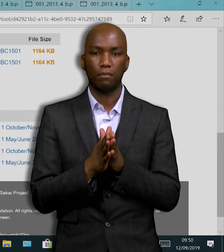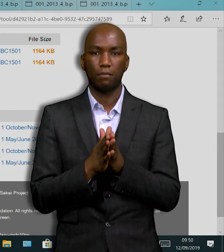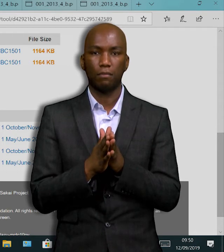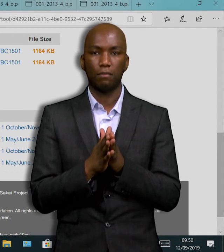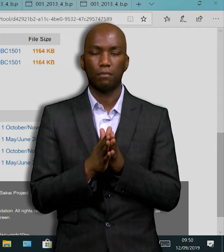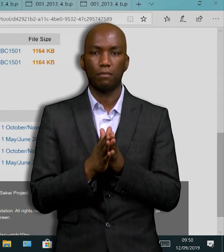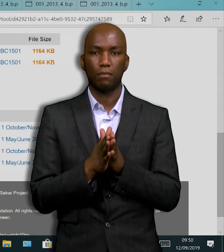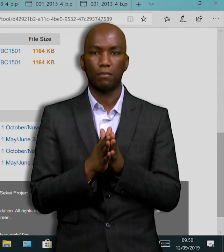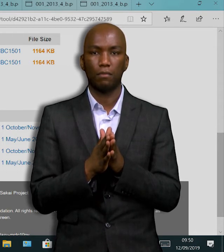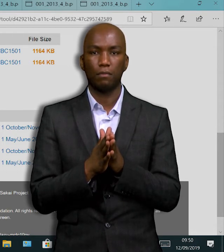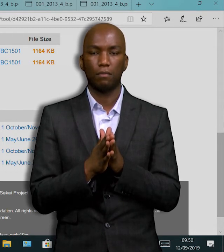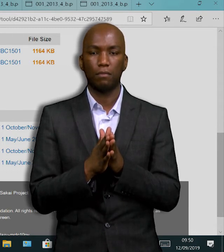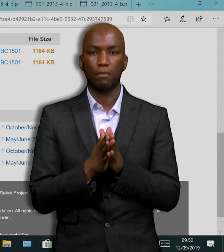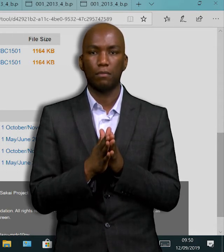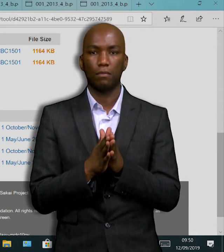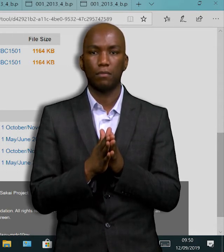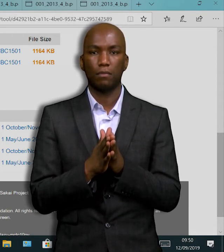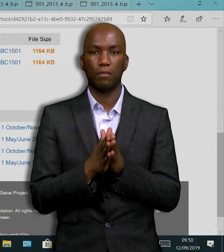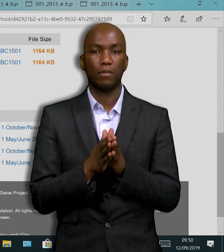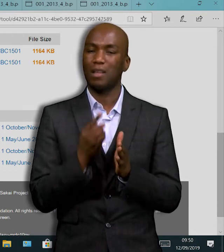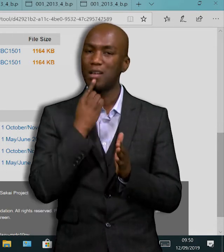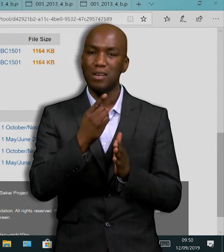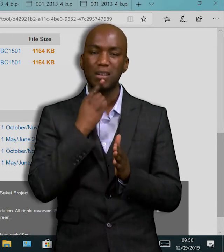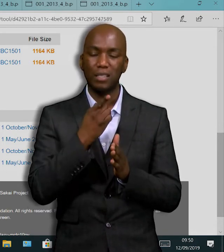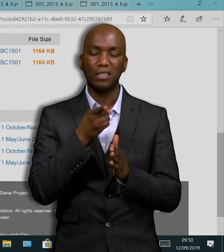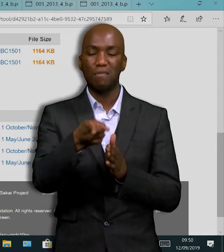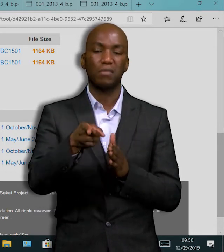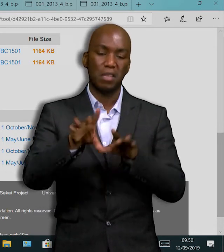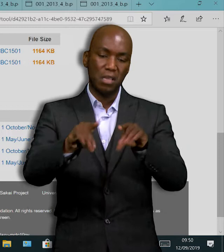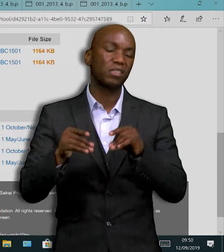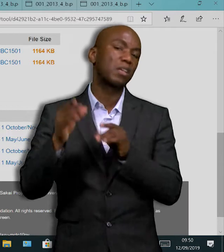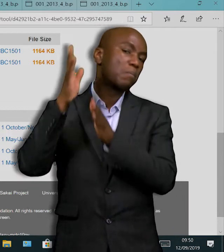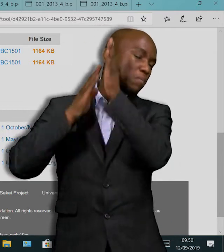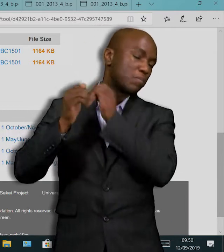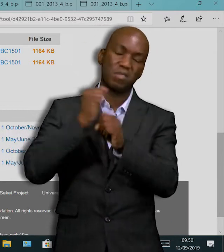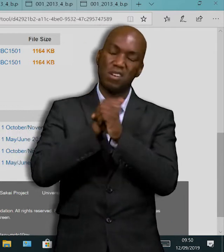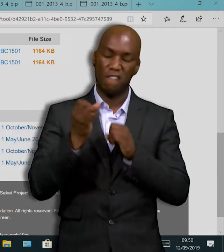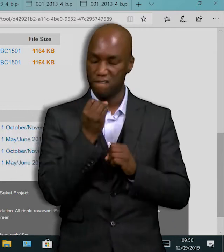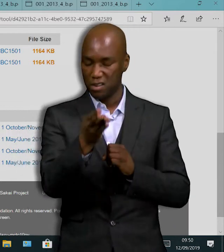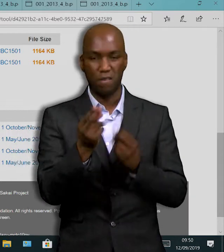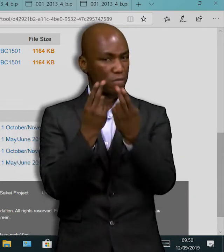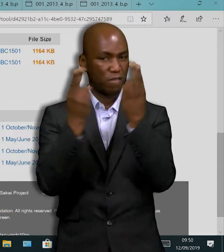We do not provide memos for any examination papers as per policy.